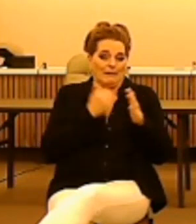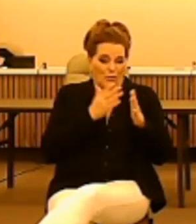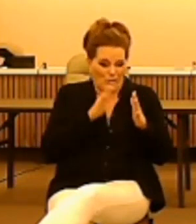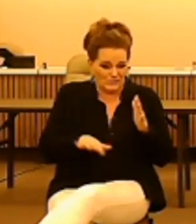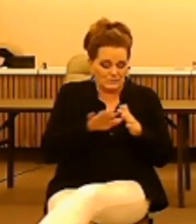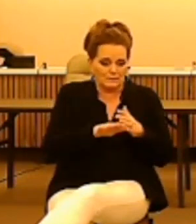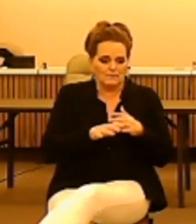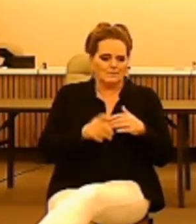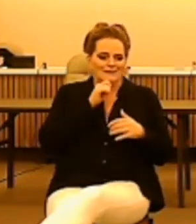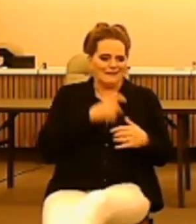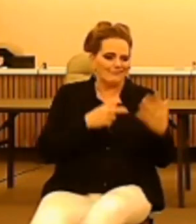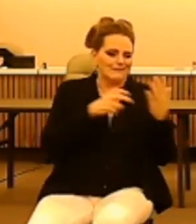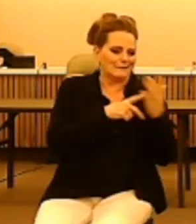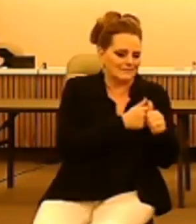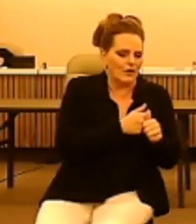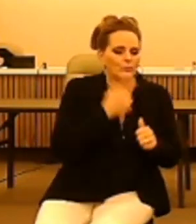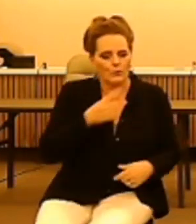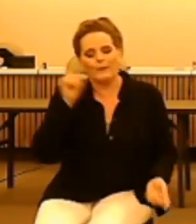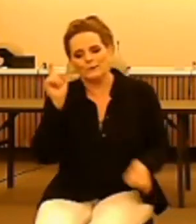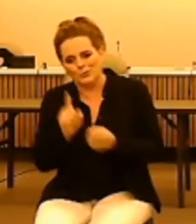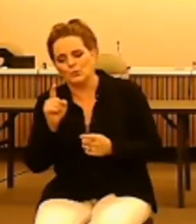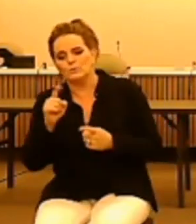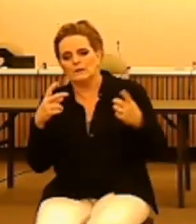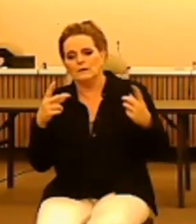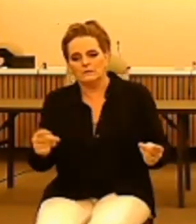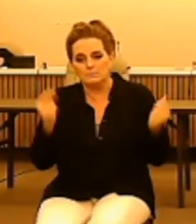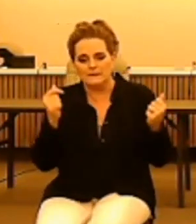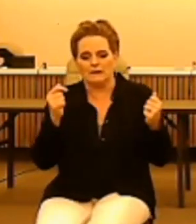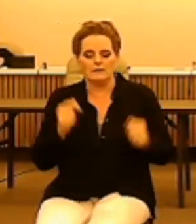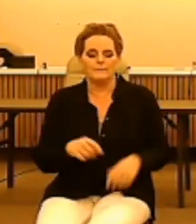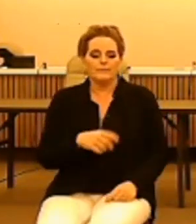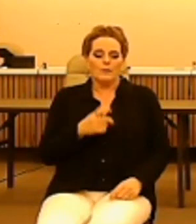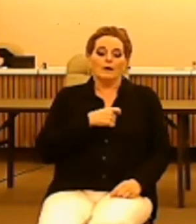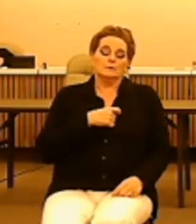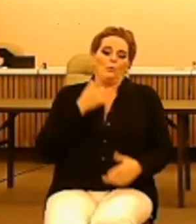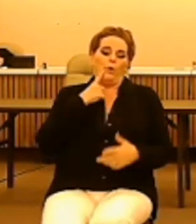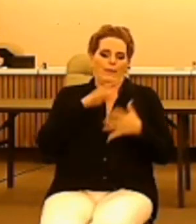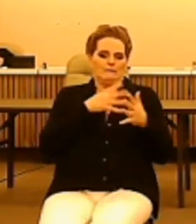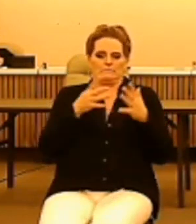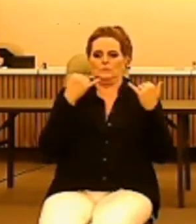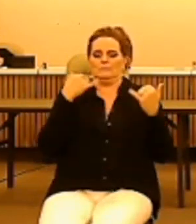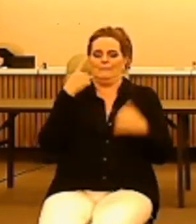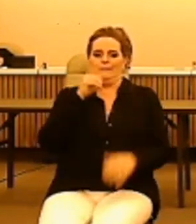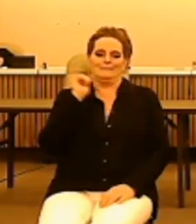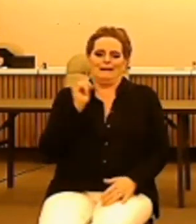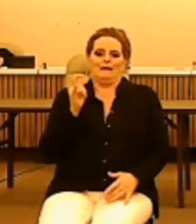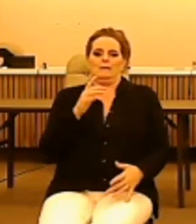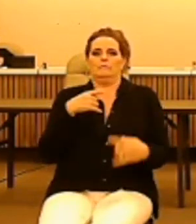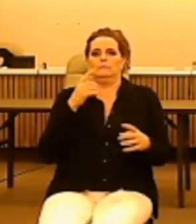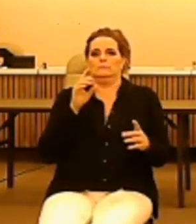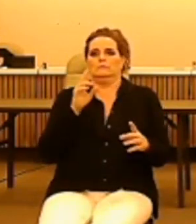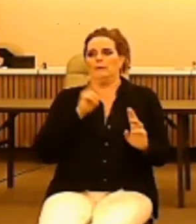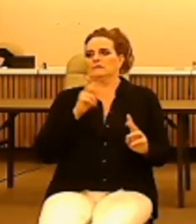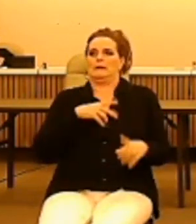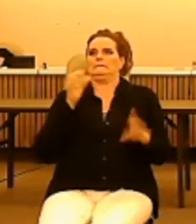is to reduce the amount of speeding. Right. The problem is we have no idea what that metric is today, other than people saying it's horrible,